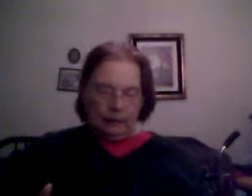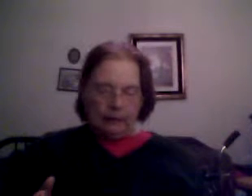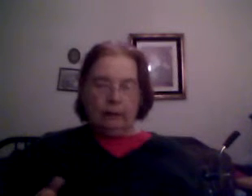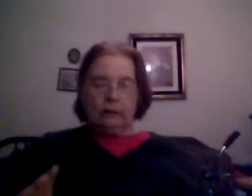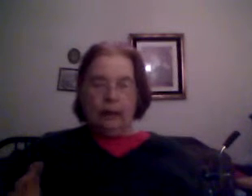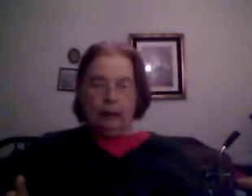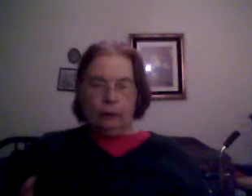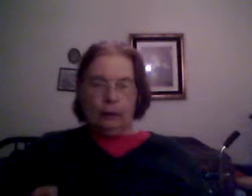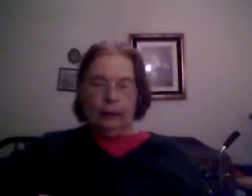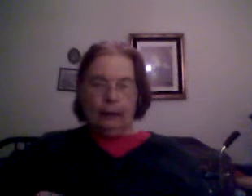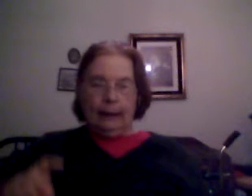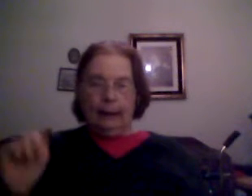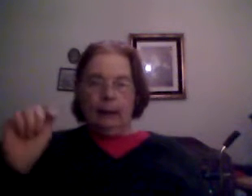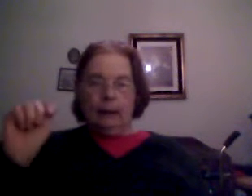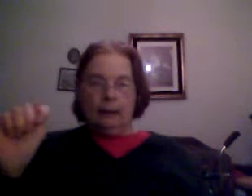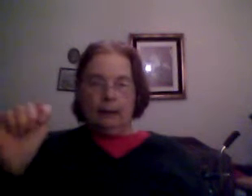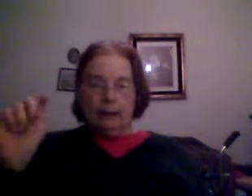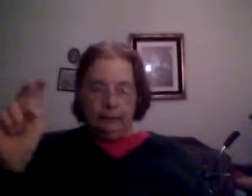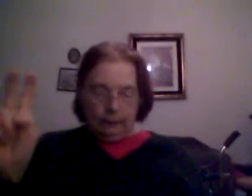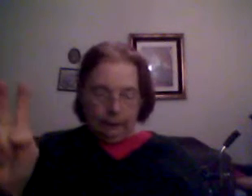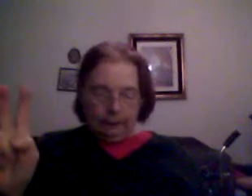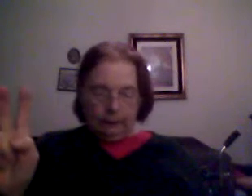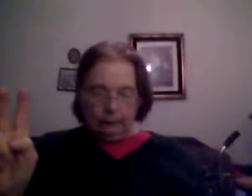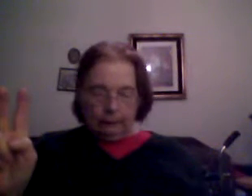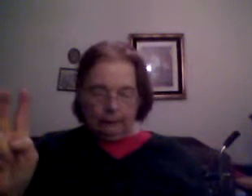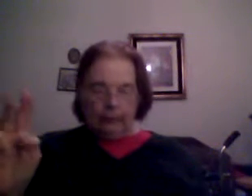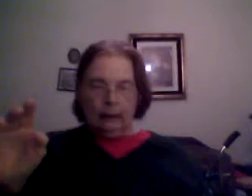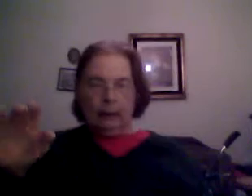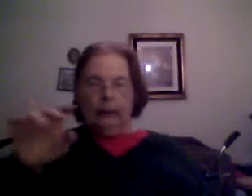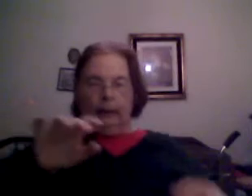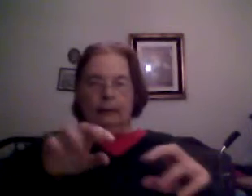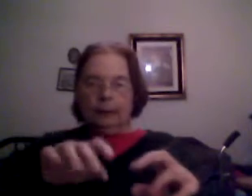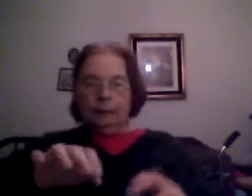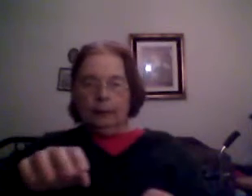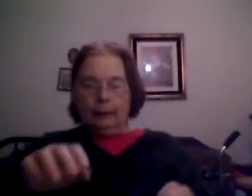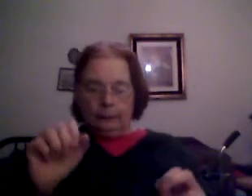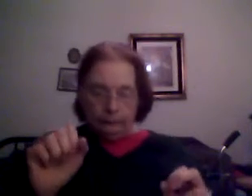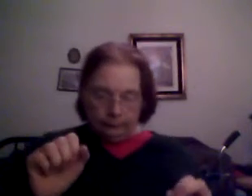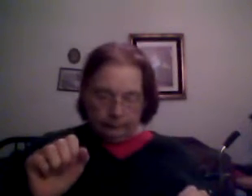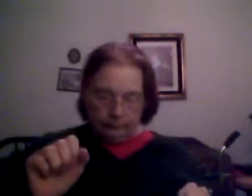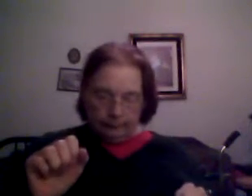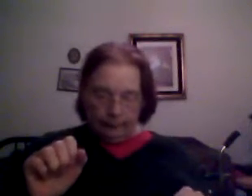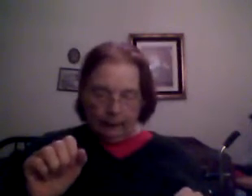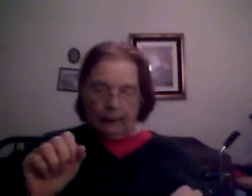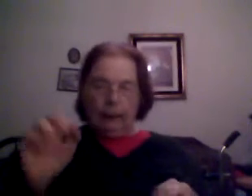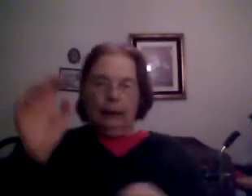Objects in this category are a TV, a typewriter,